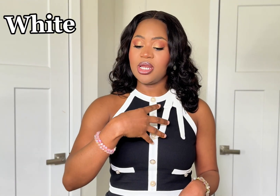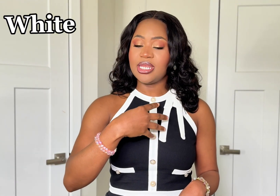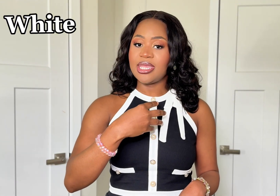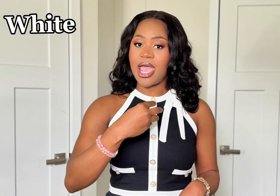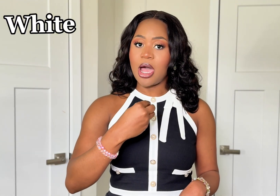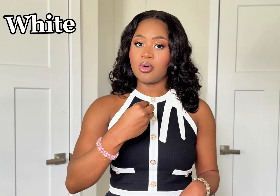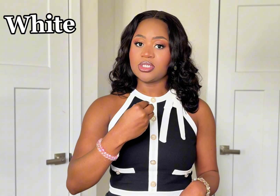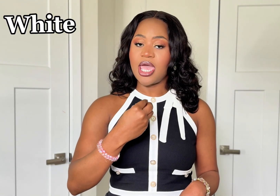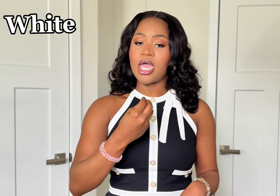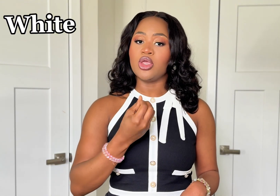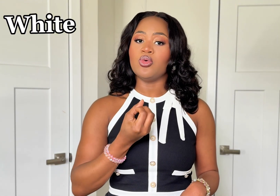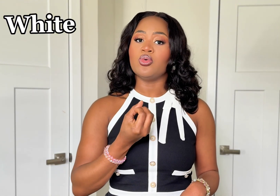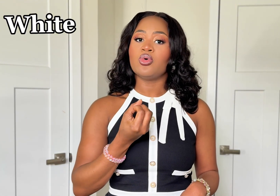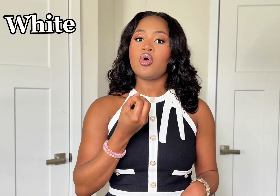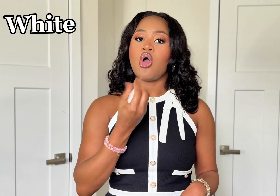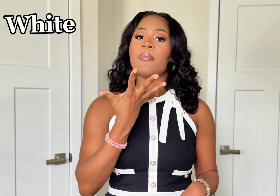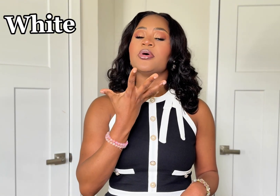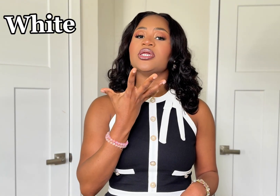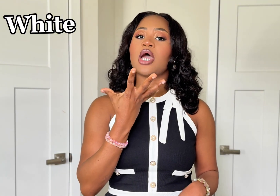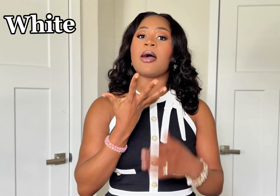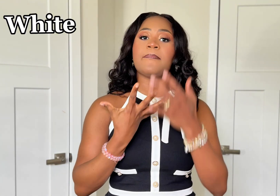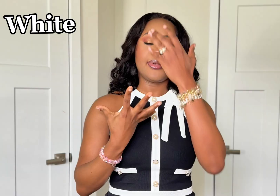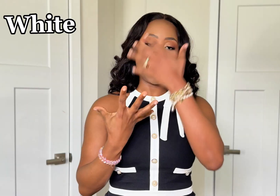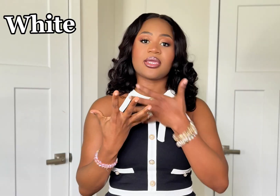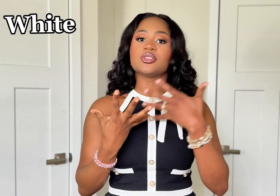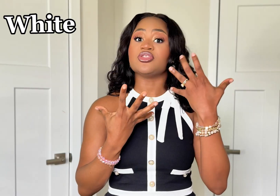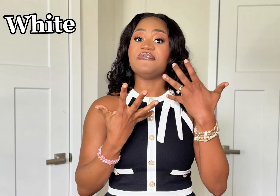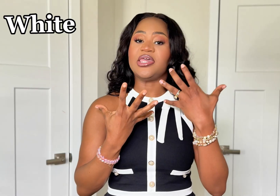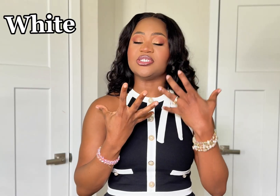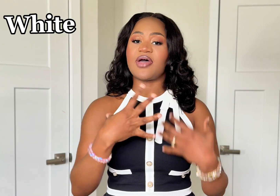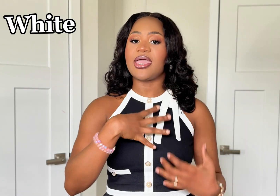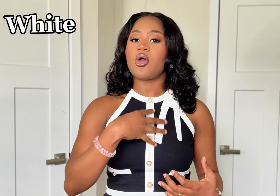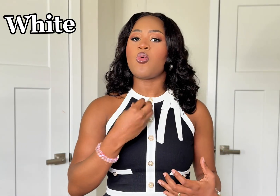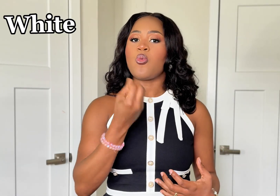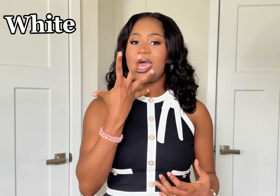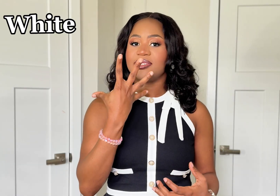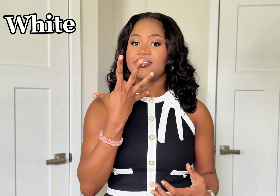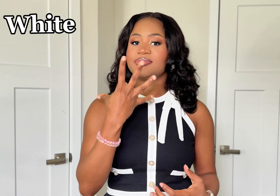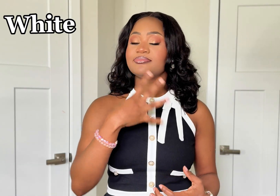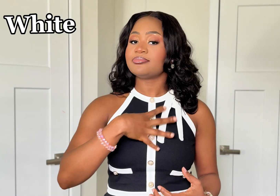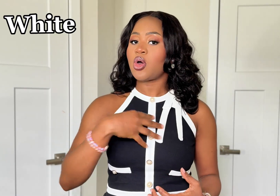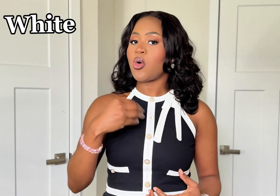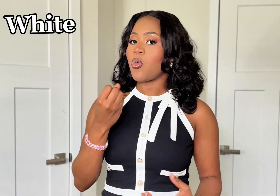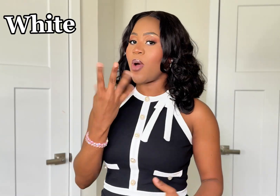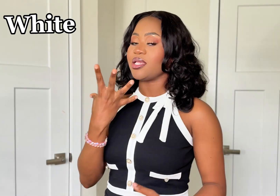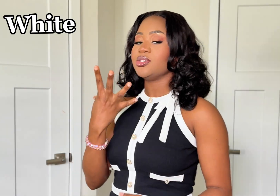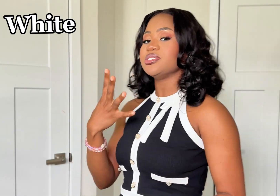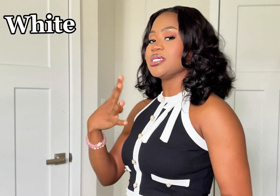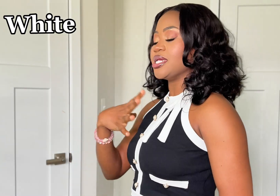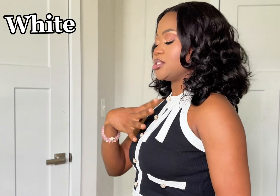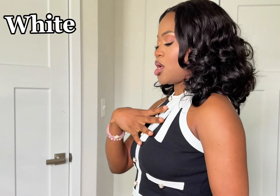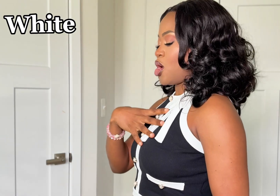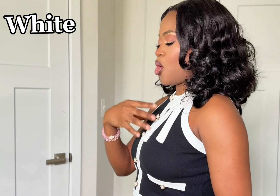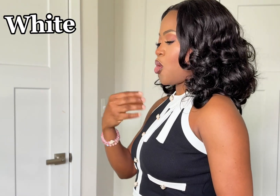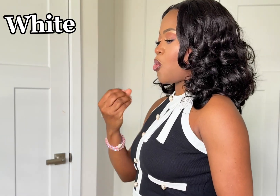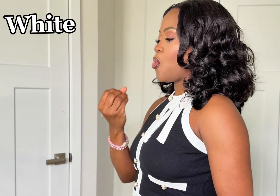it out and you open it up like to the face, right? White. White. Do you see this?